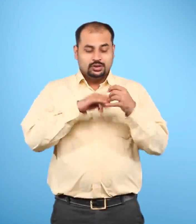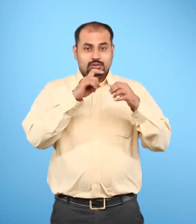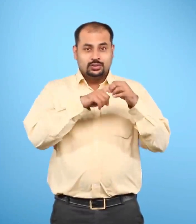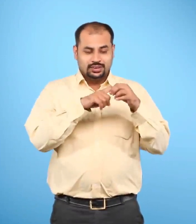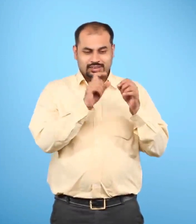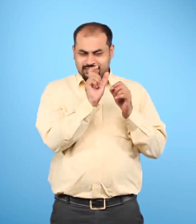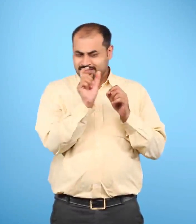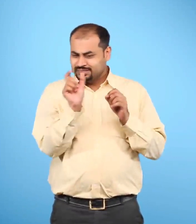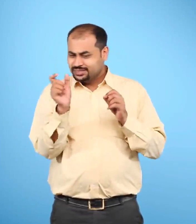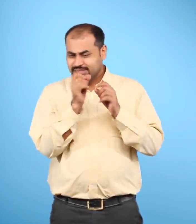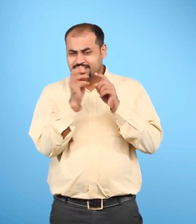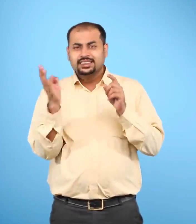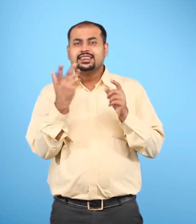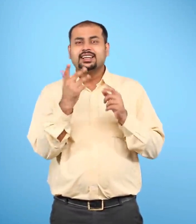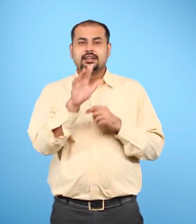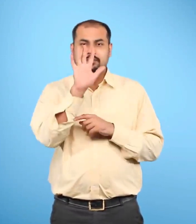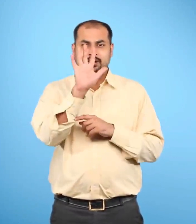Puzzles with 5 squares.